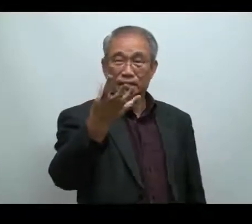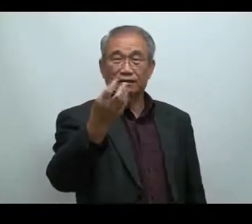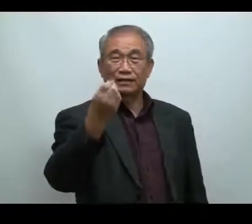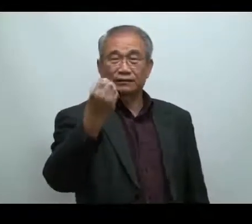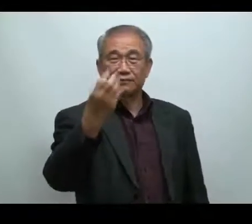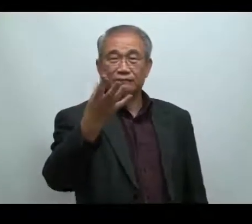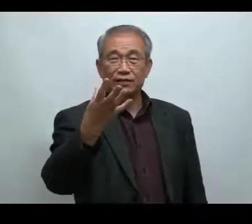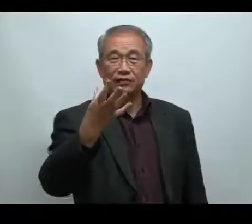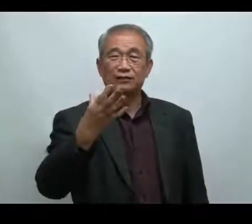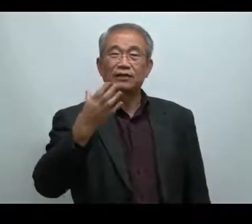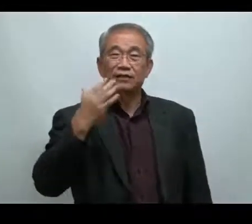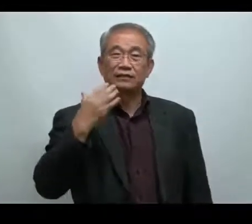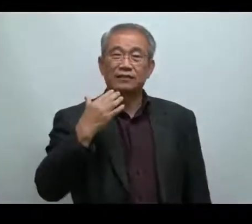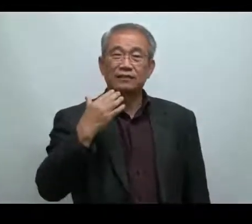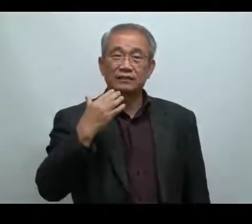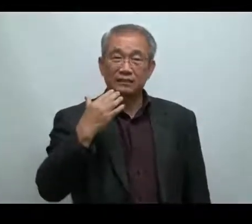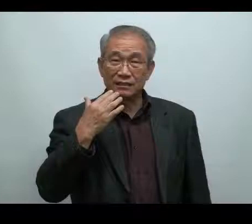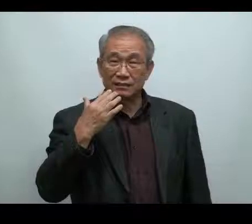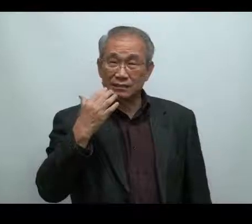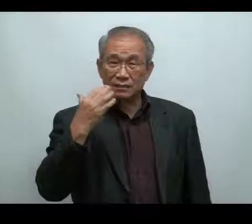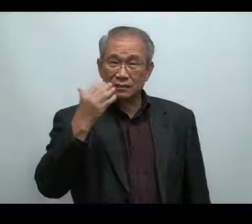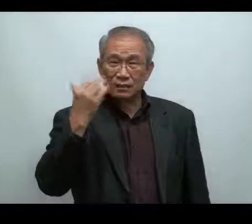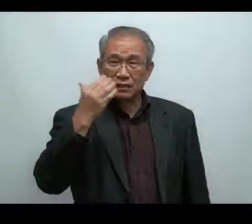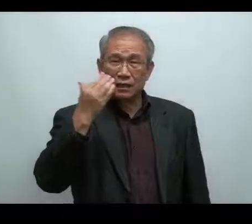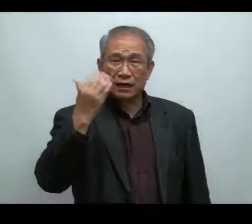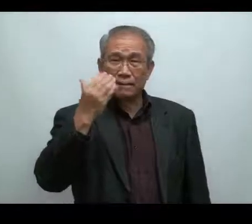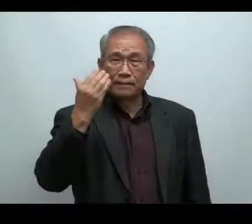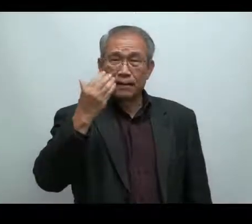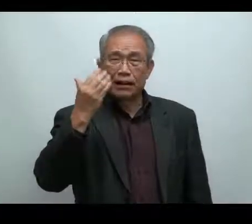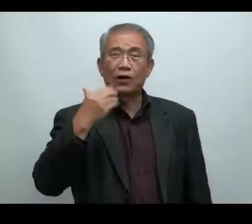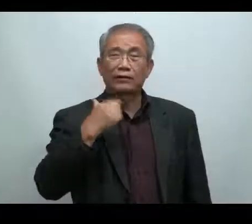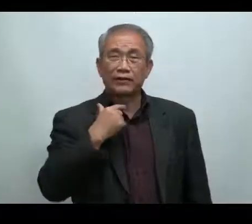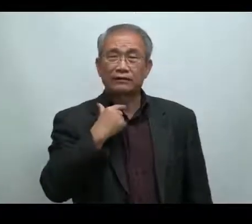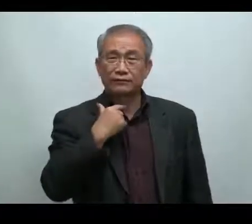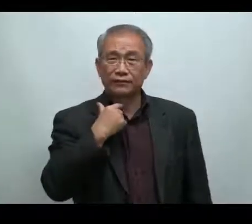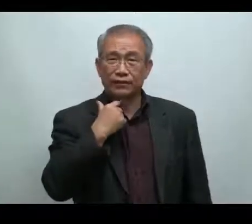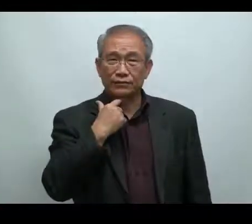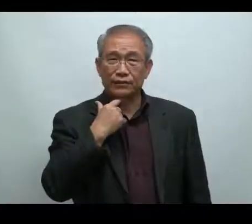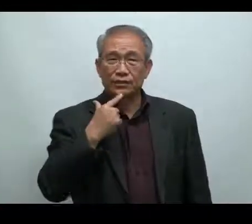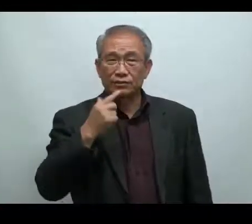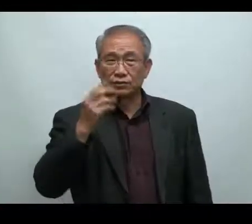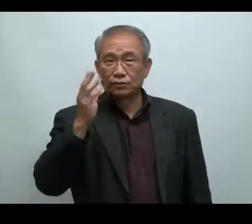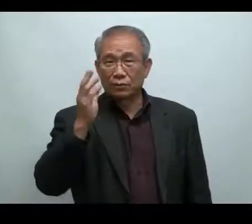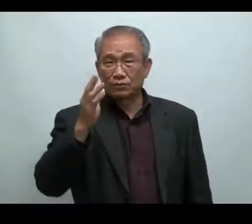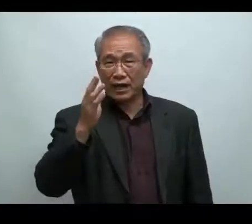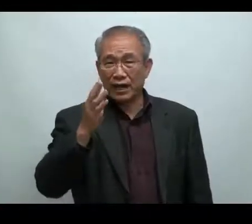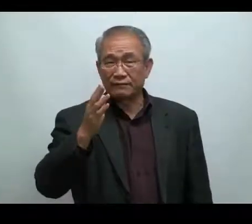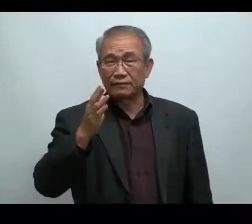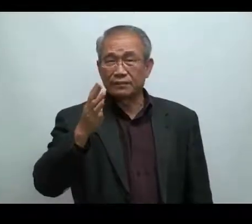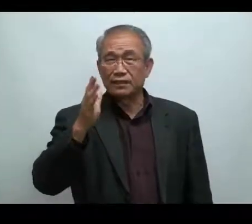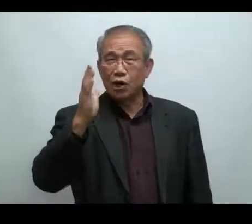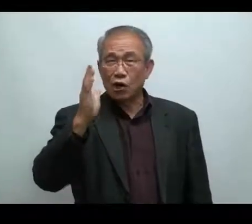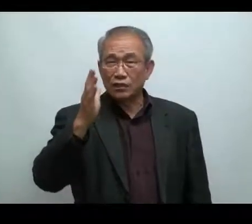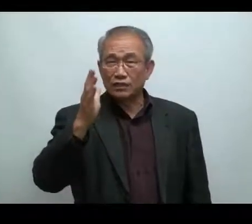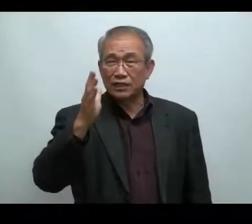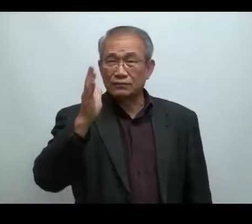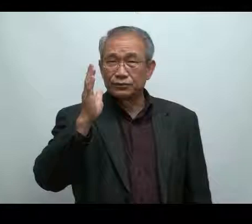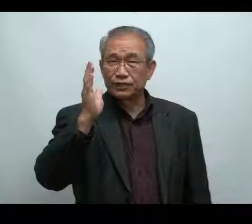exploding phonation is easily hurting your vocal folds. So you want to have the onset really